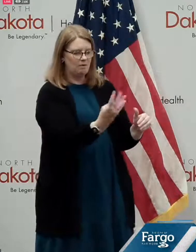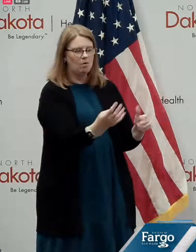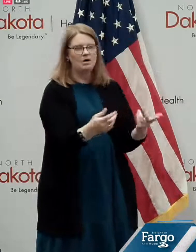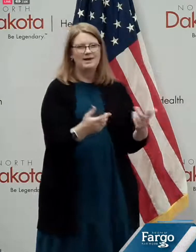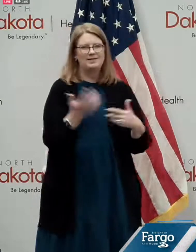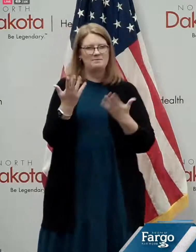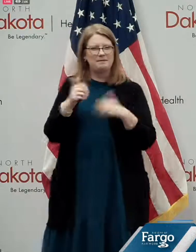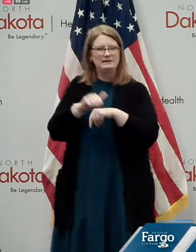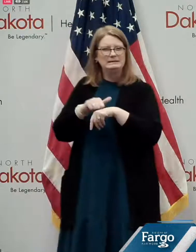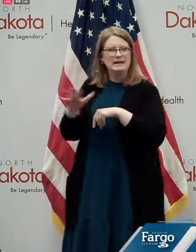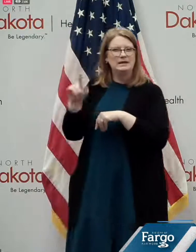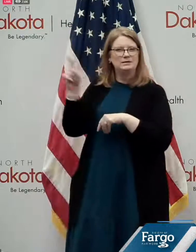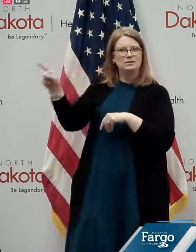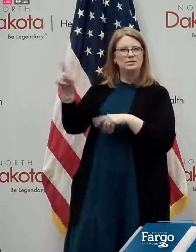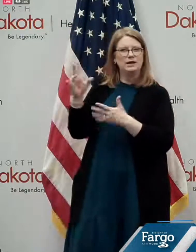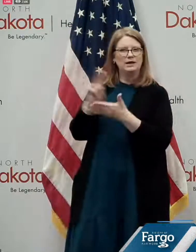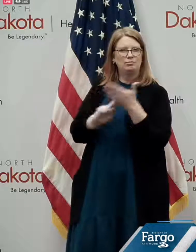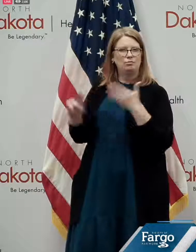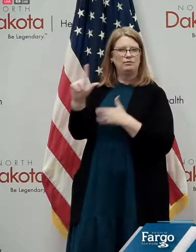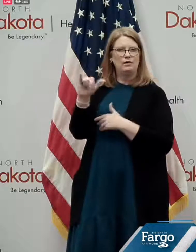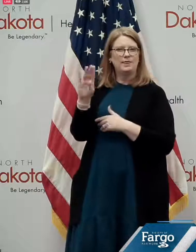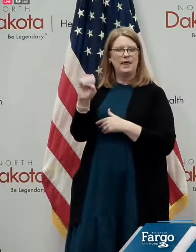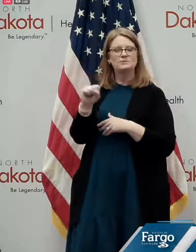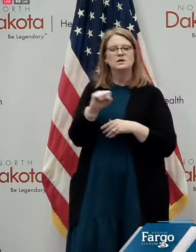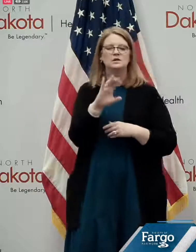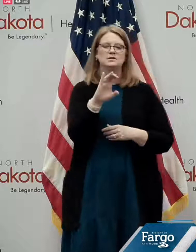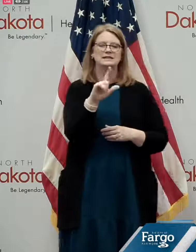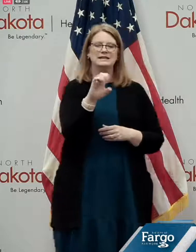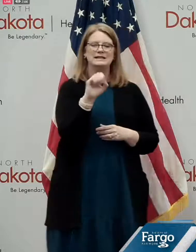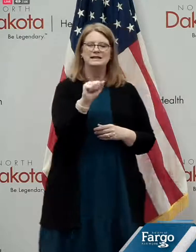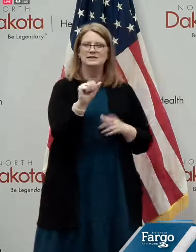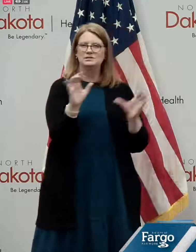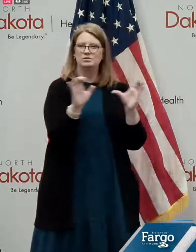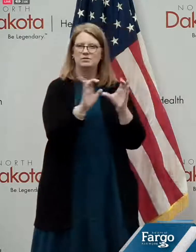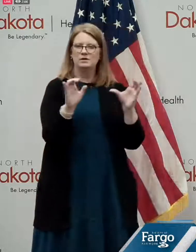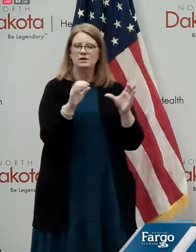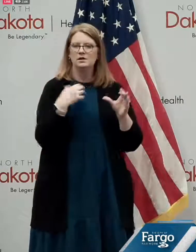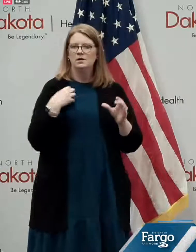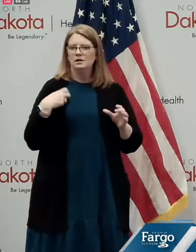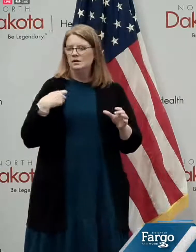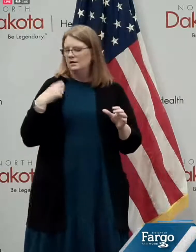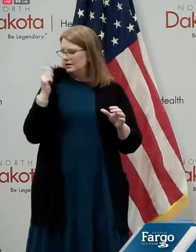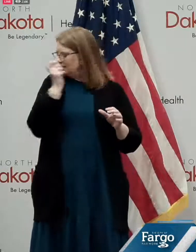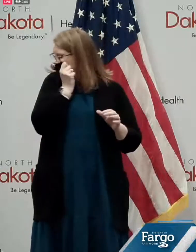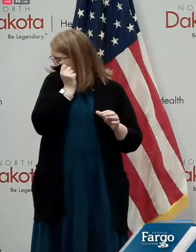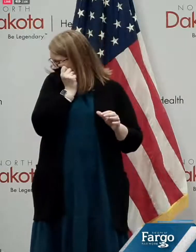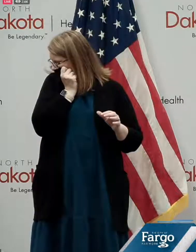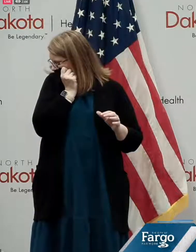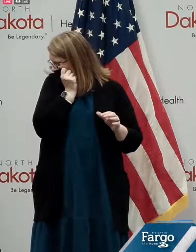a CLIA certification, which is a certified lab